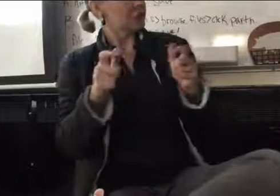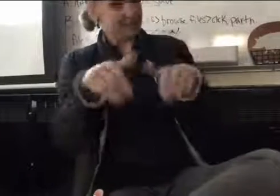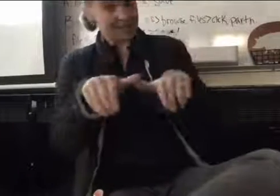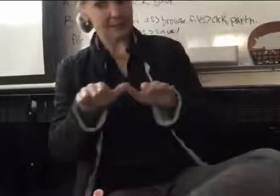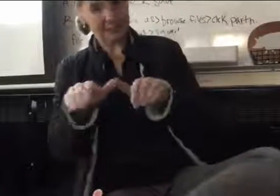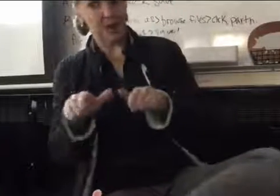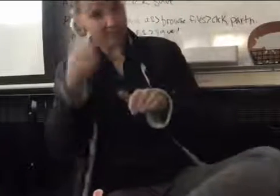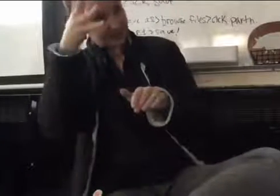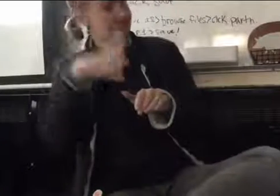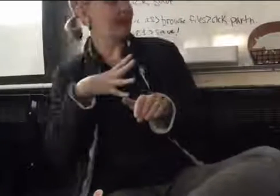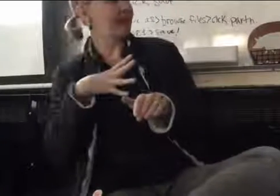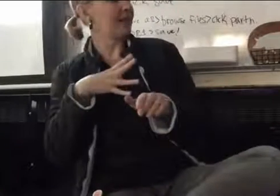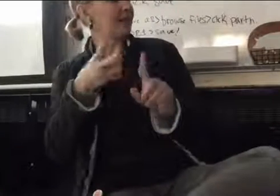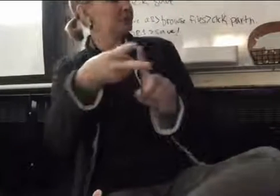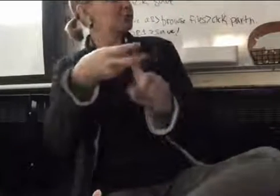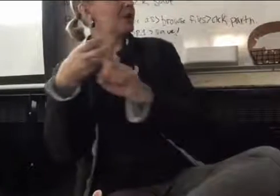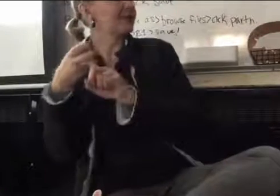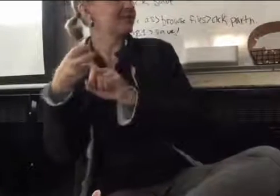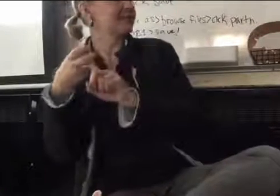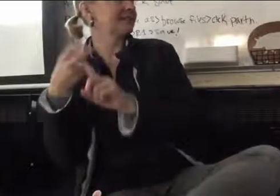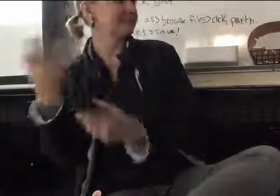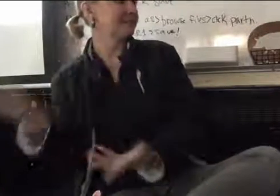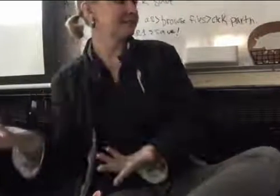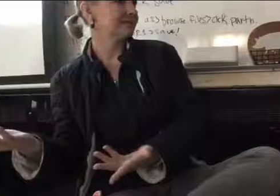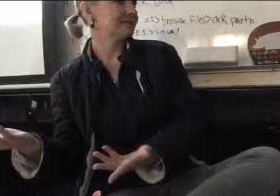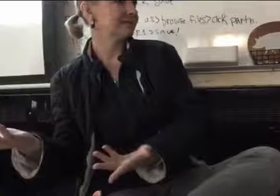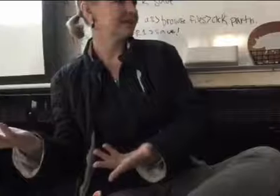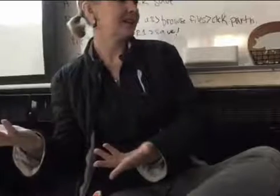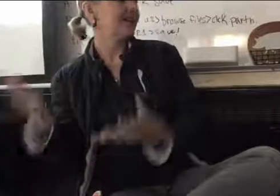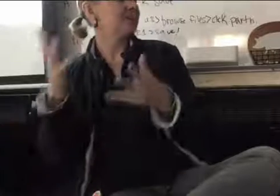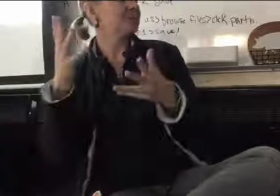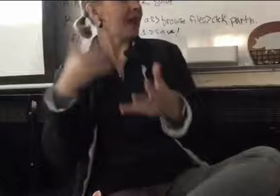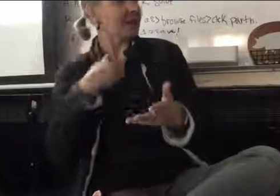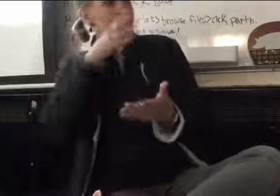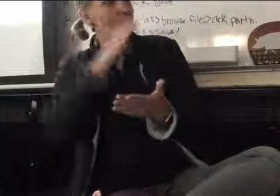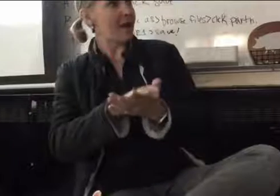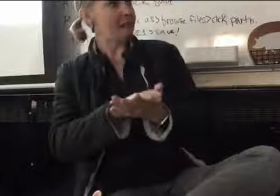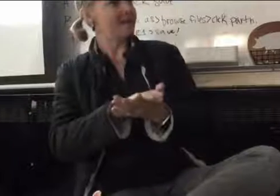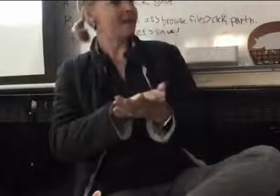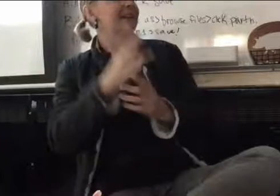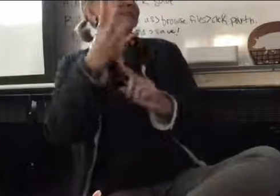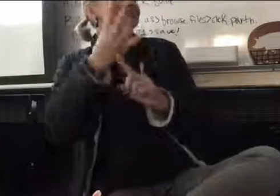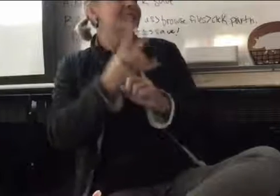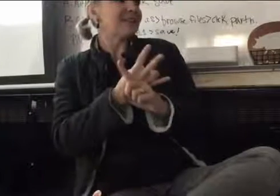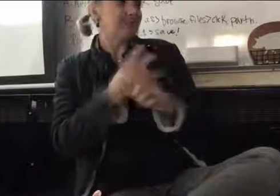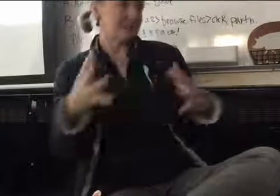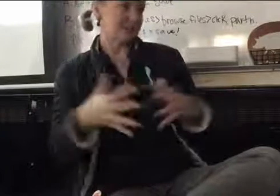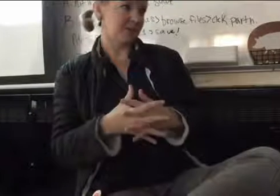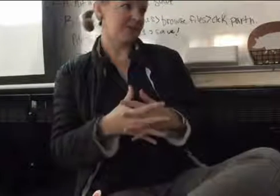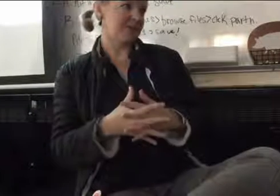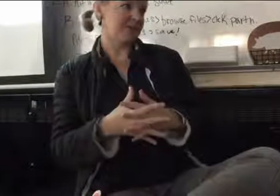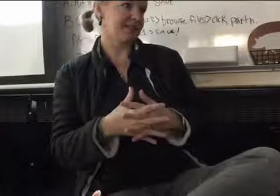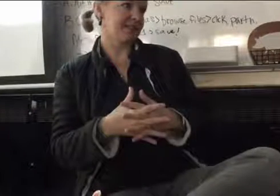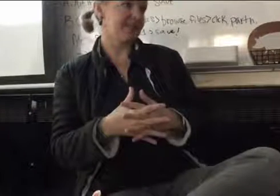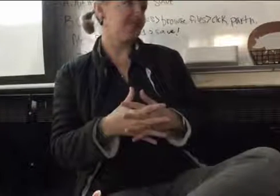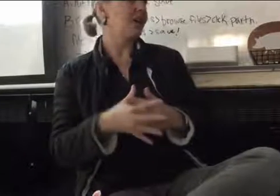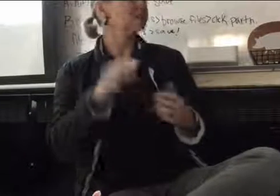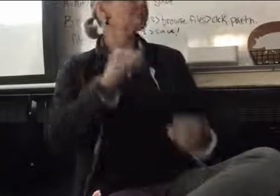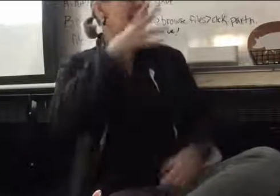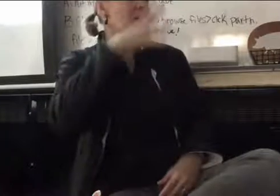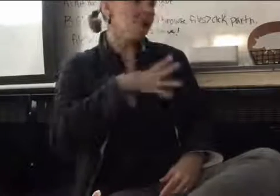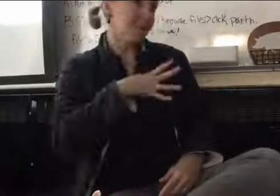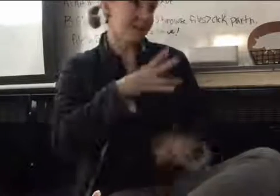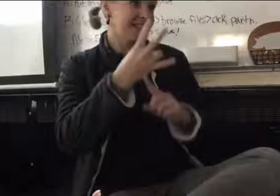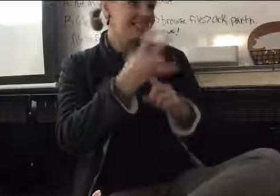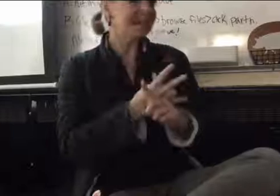was male and had been drafted into the military. He left behind a wife who was 7 months pregnant. So what did that 7 months pregnant